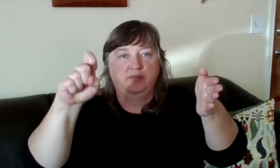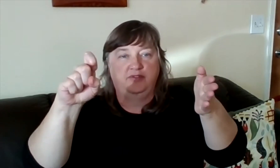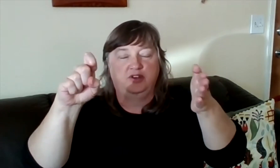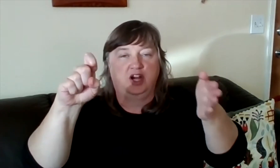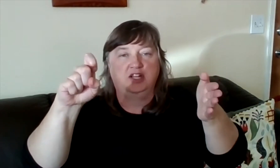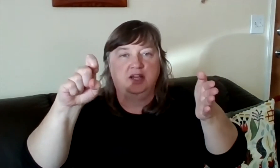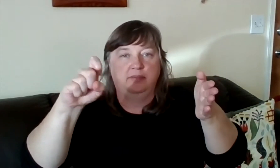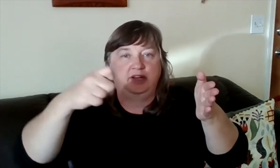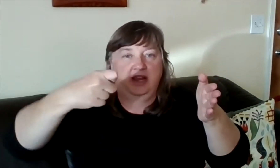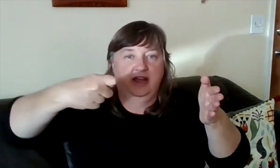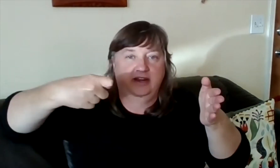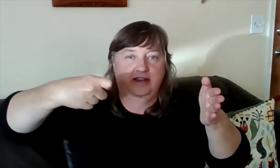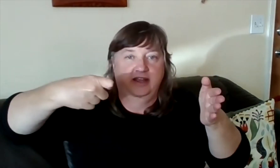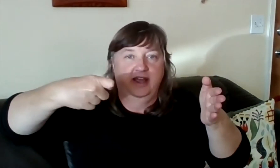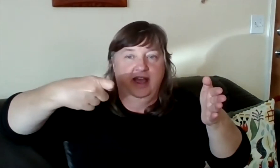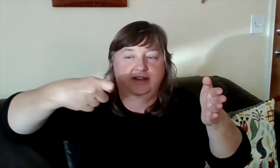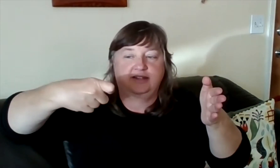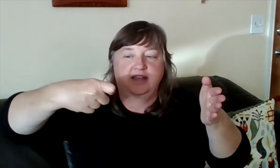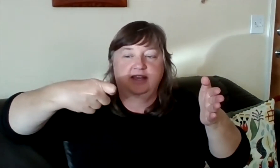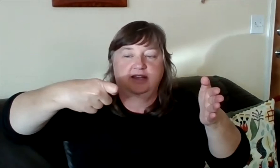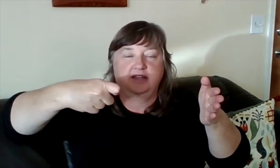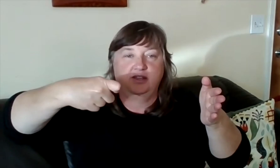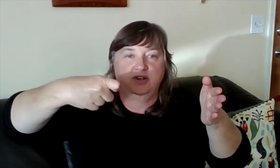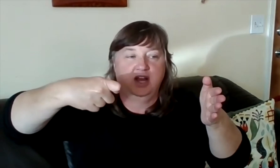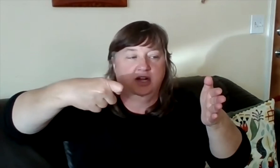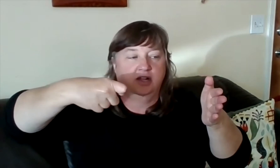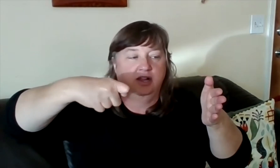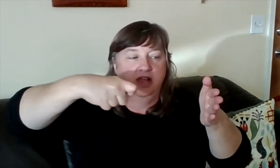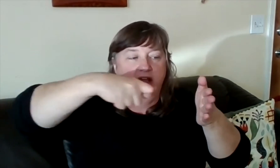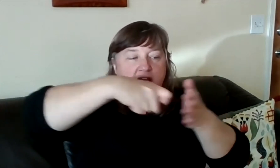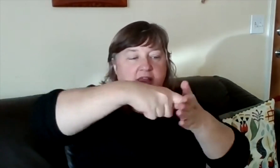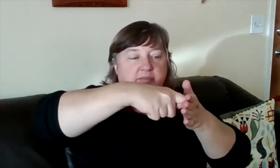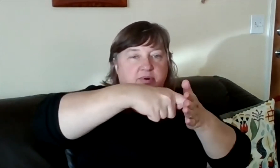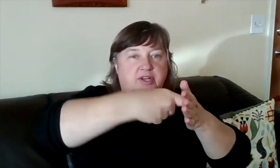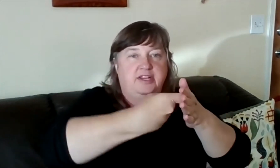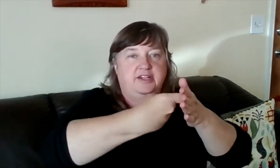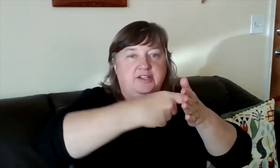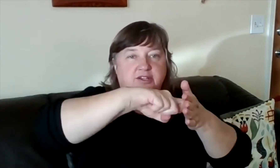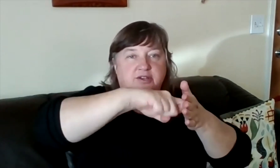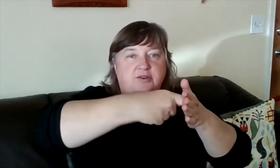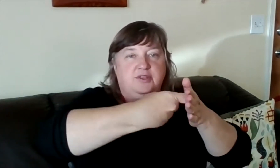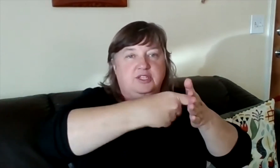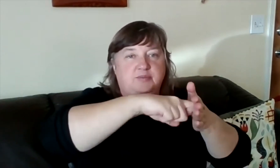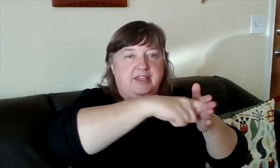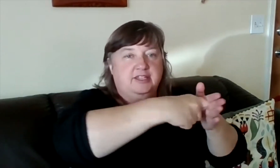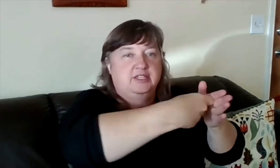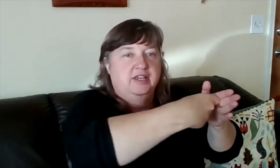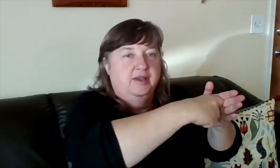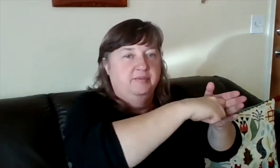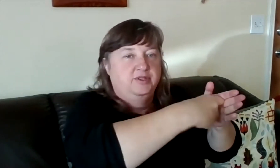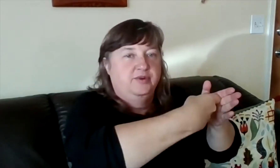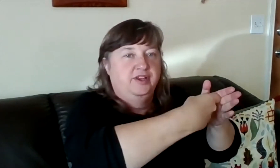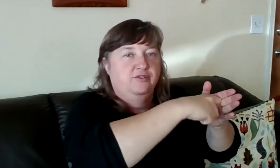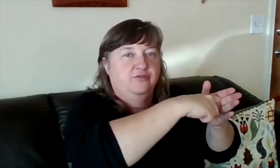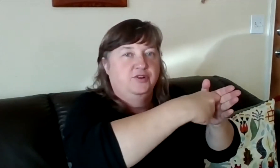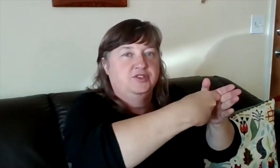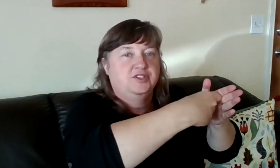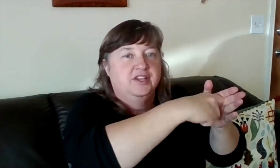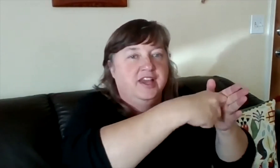your non-dominant hand and take your knuckle and put it into the space between your first